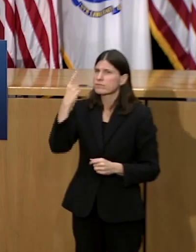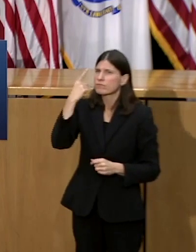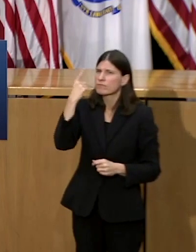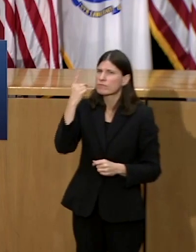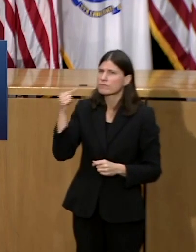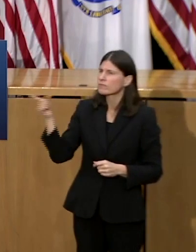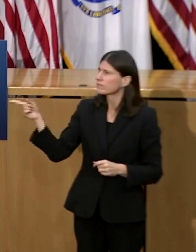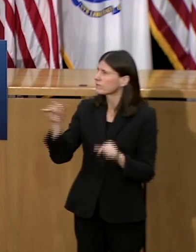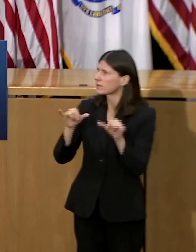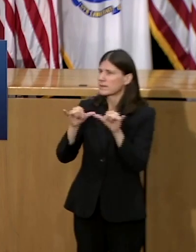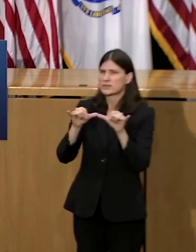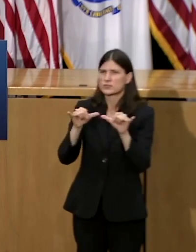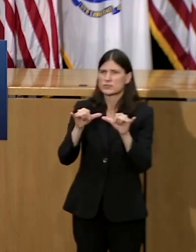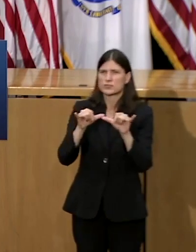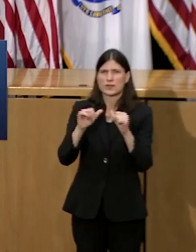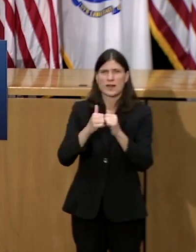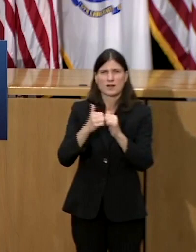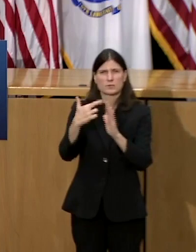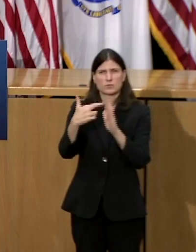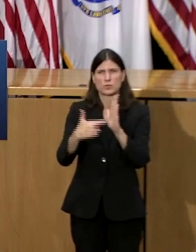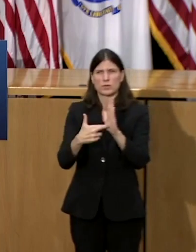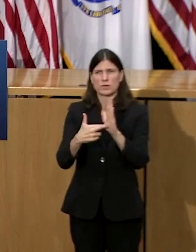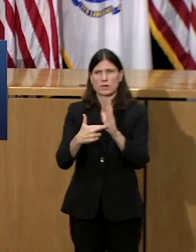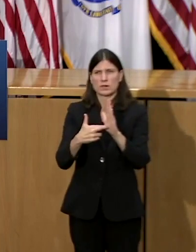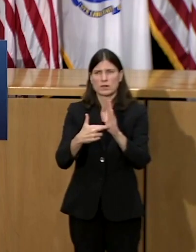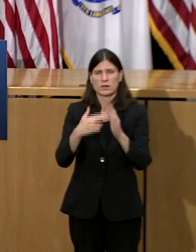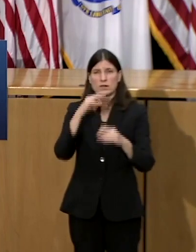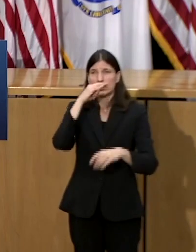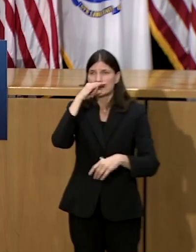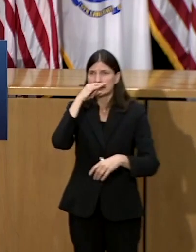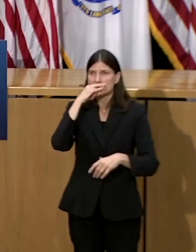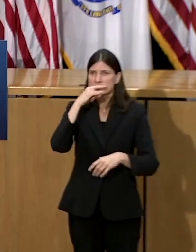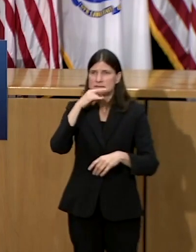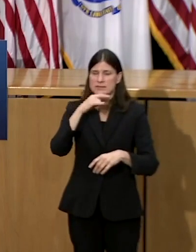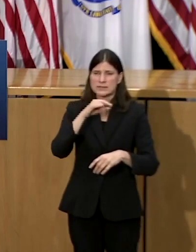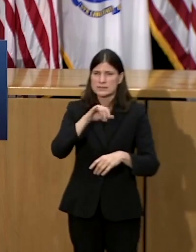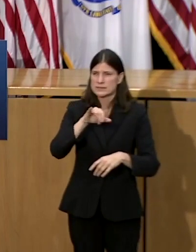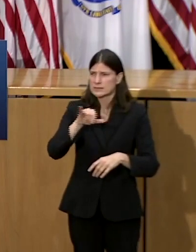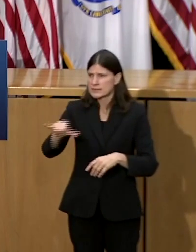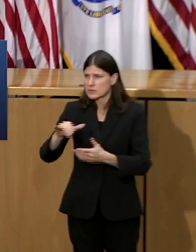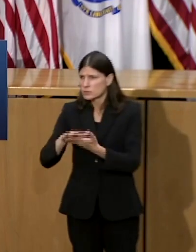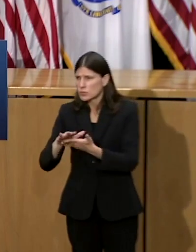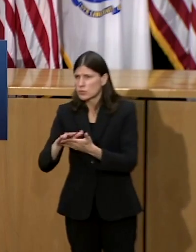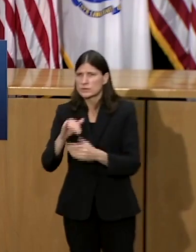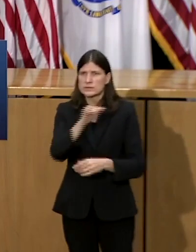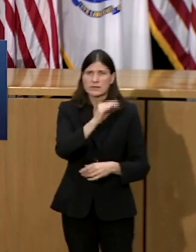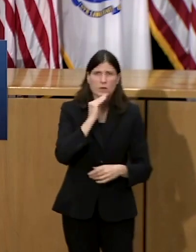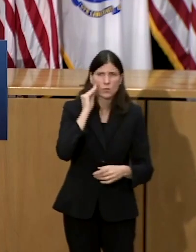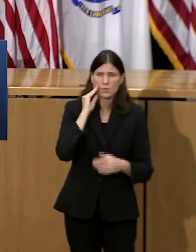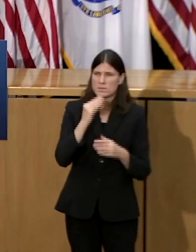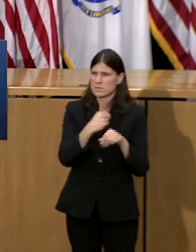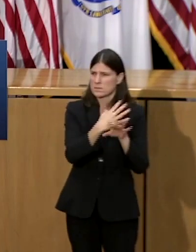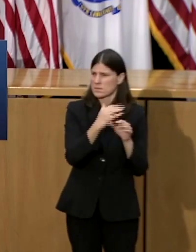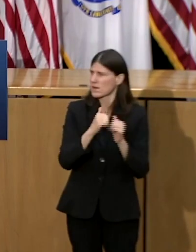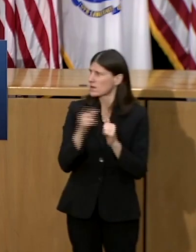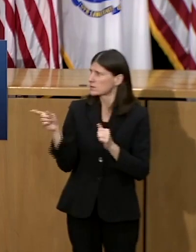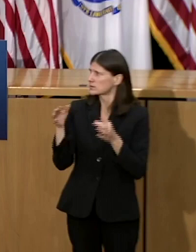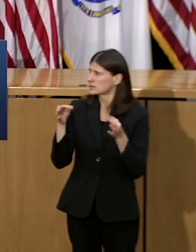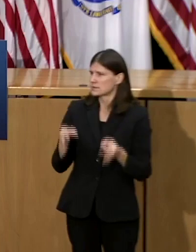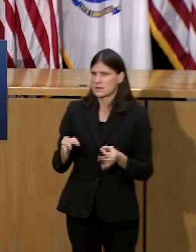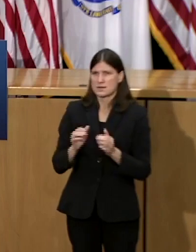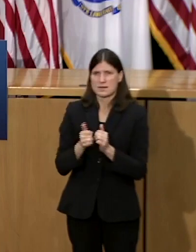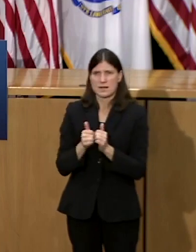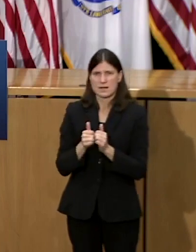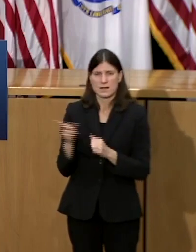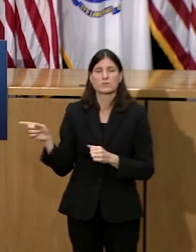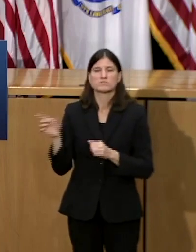the goal here from the beginning, and this works within the state framework generally, and I'll have Commissioner Riley respond to